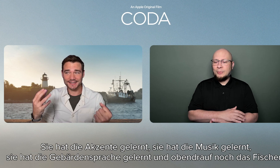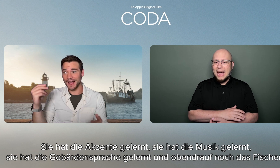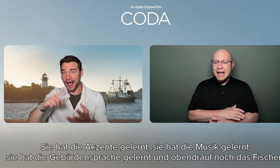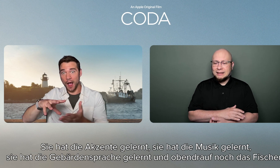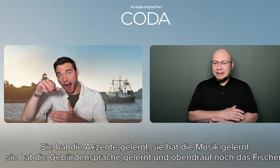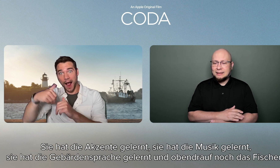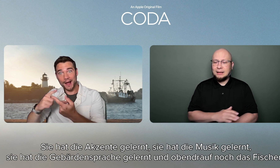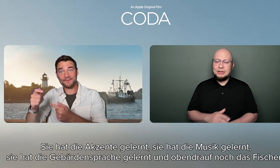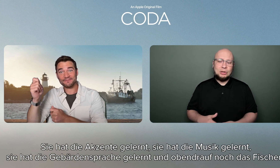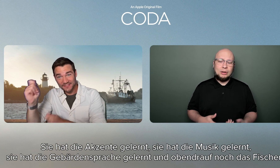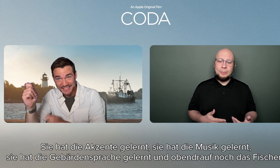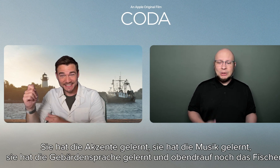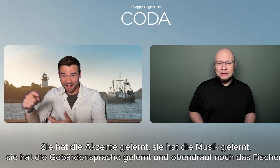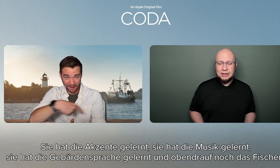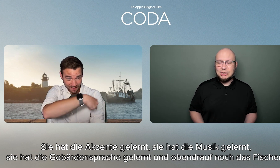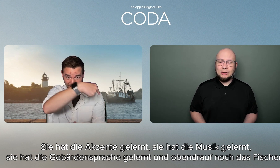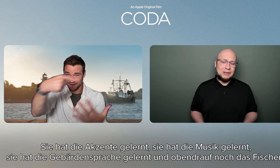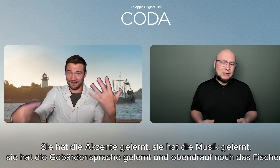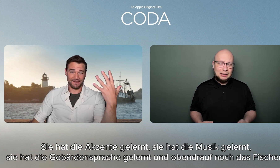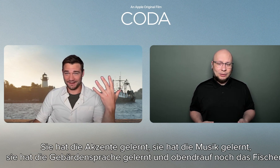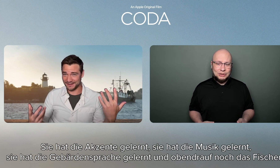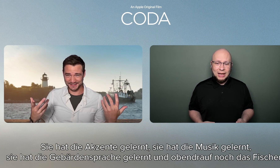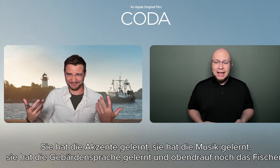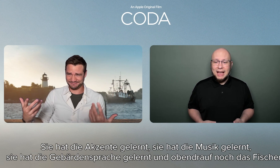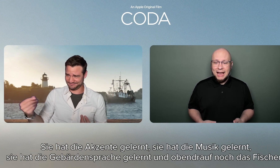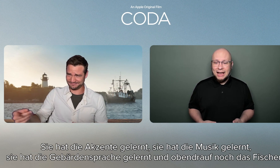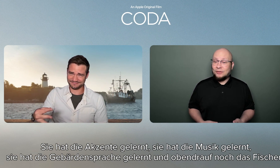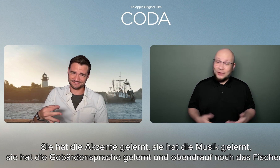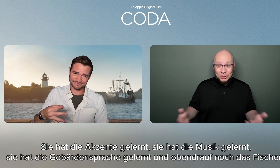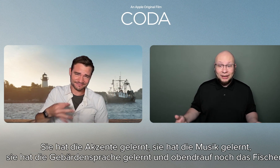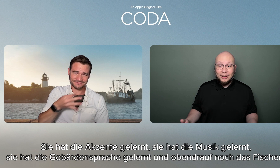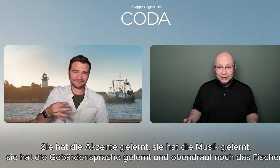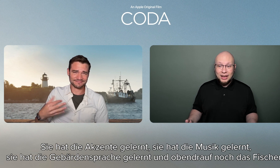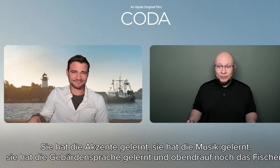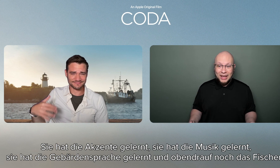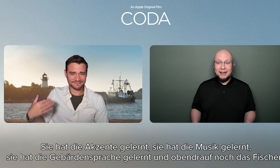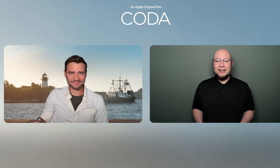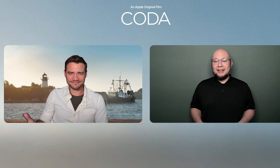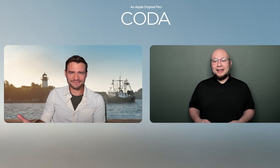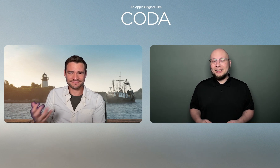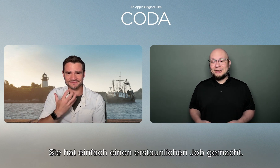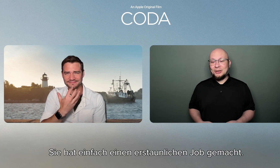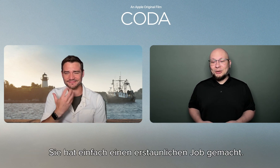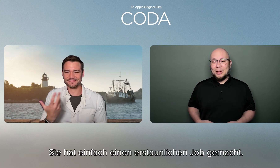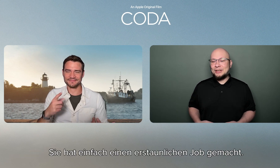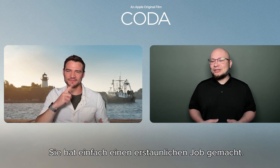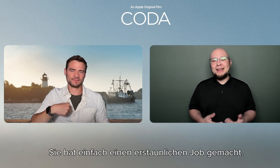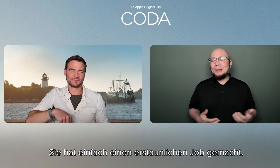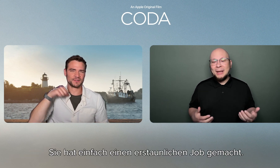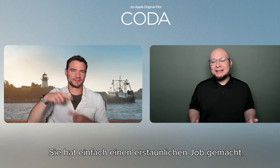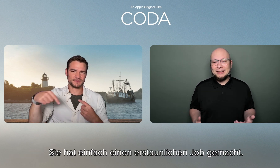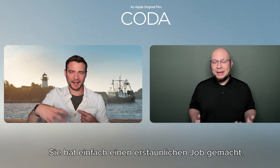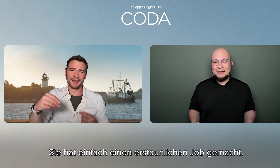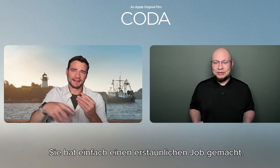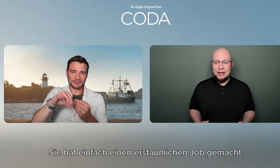learned the accents, she learned the music, she learned sign language and fishing on top of that. So, I mean, just